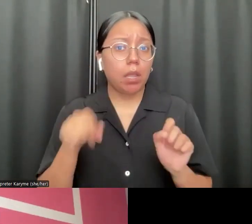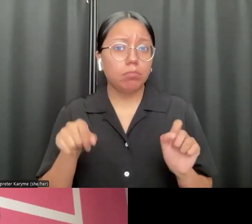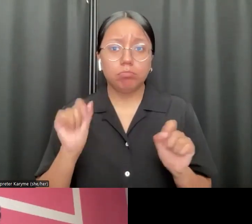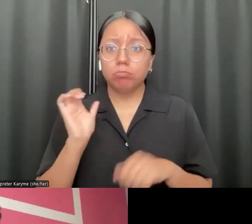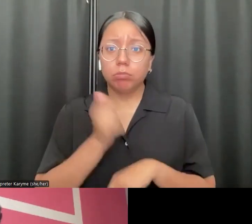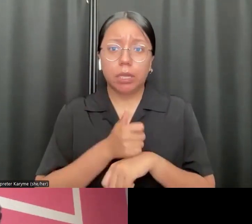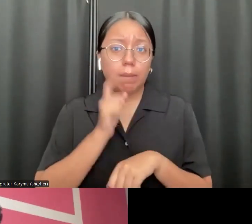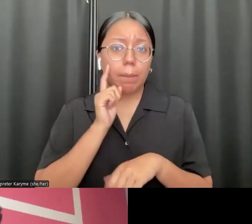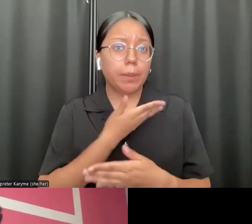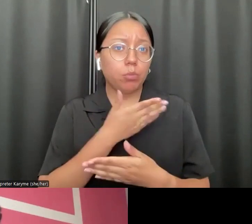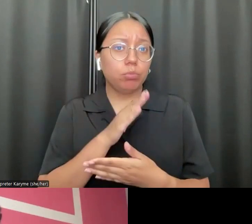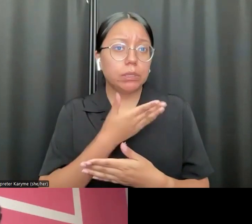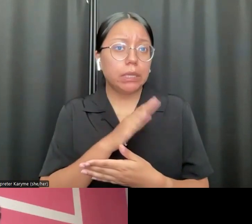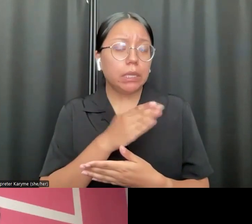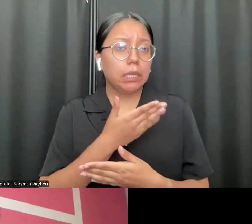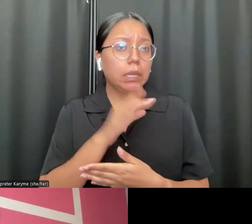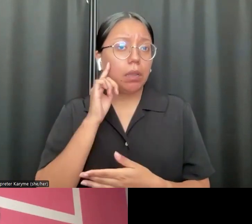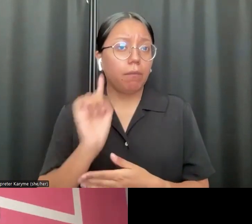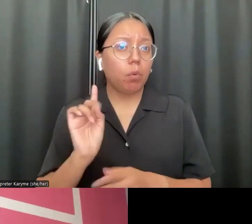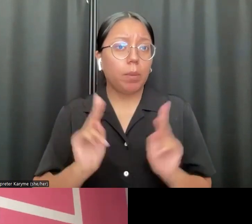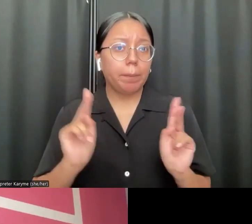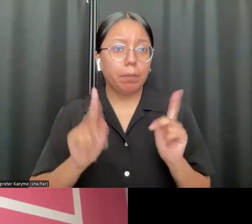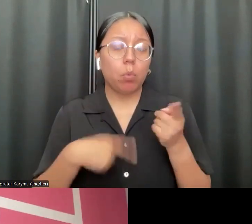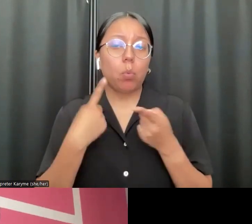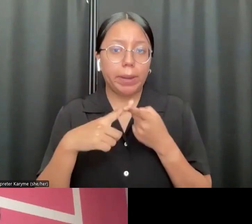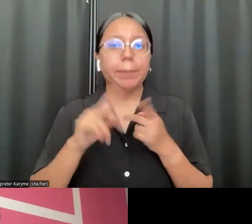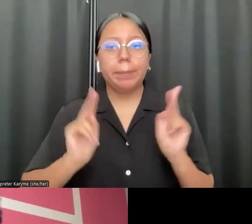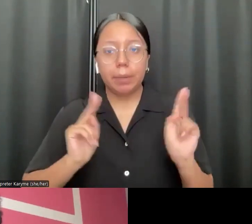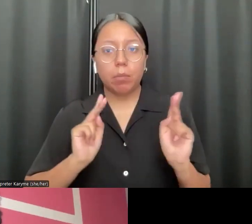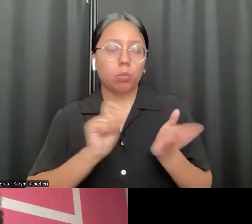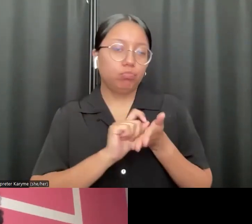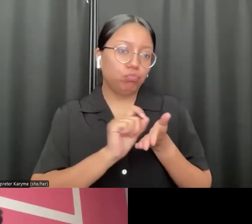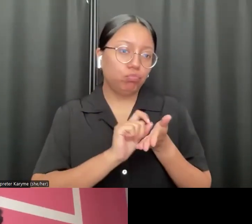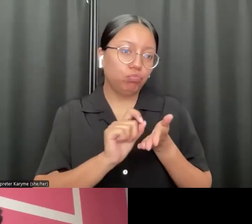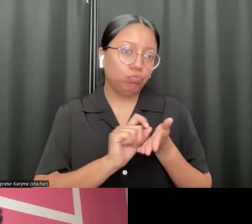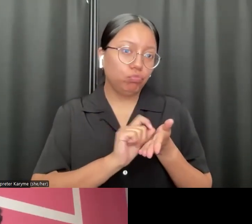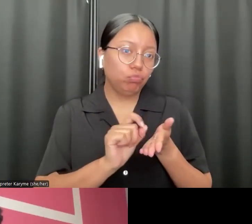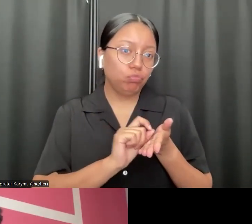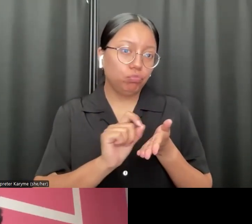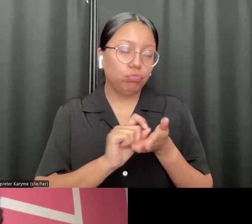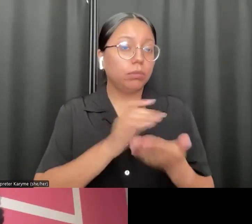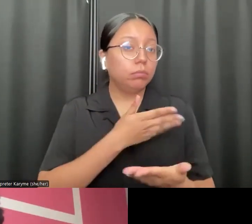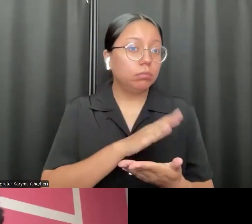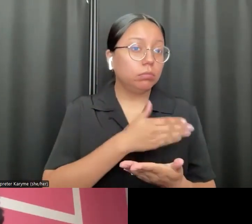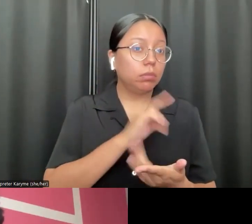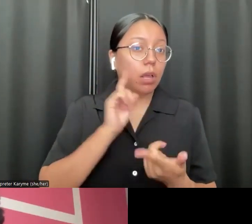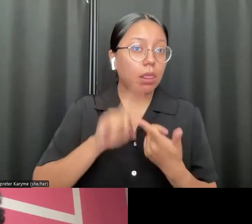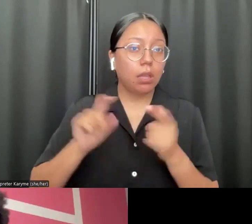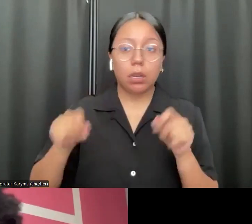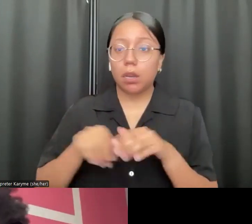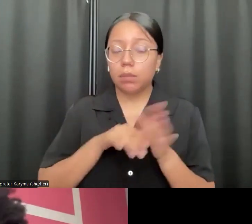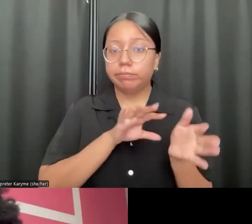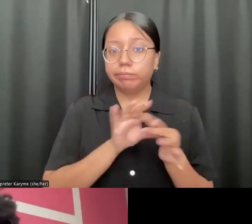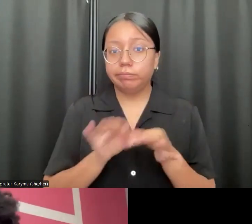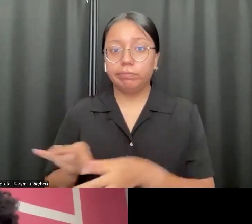for as people are journaling and then having that music take us into the break as well. I love that. And I just want to say